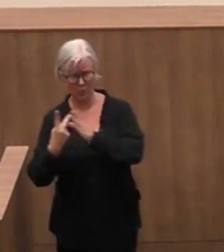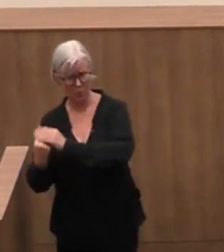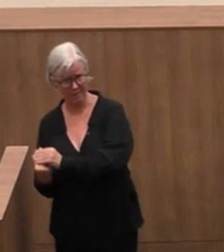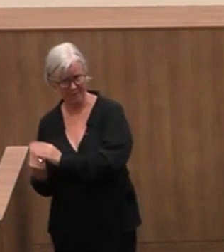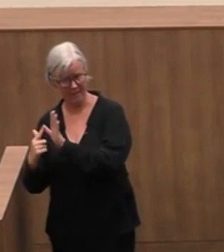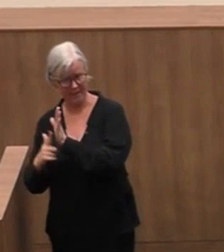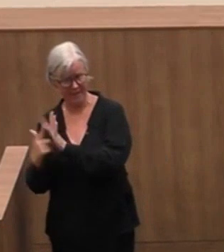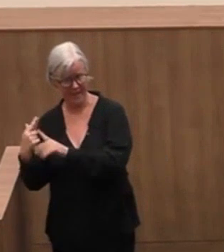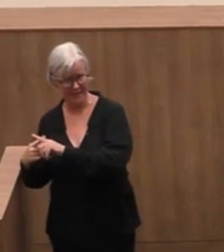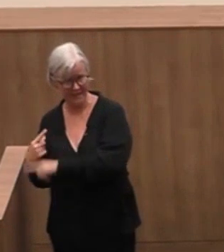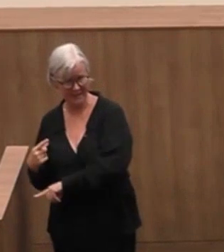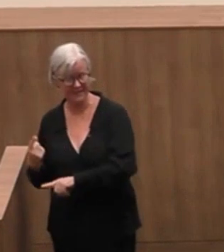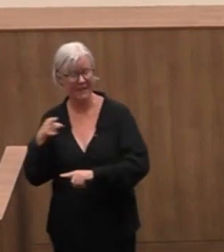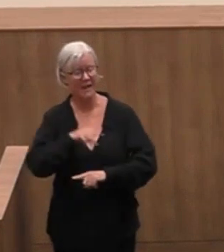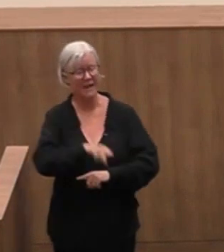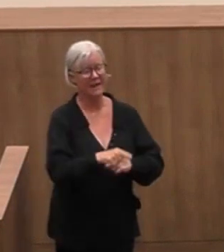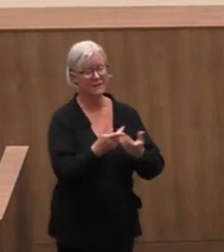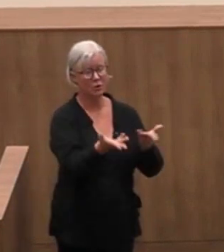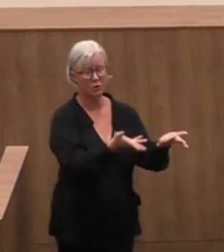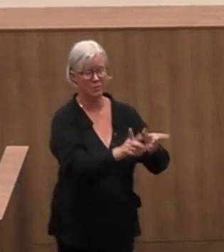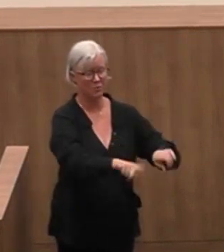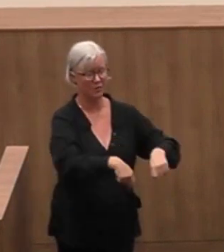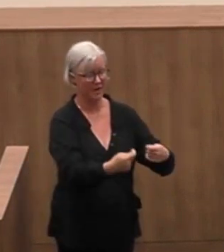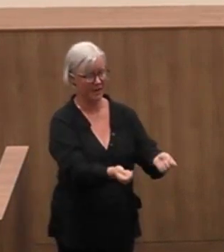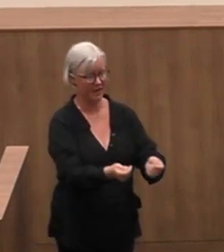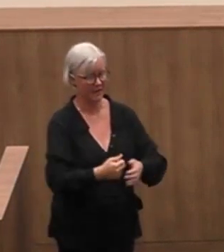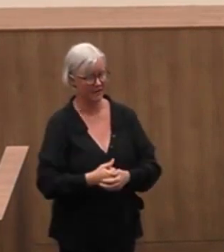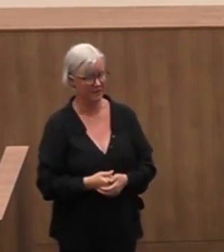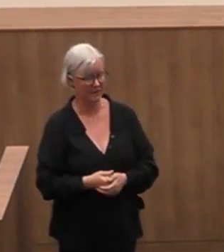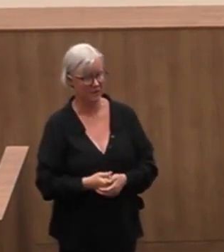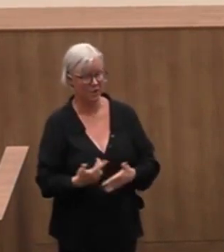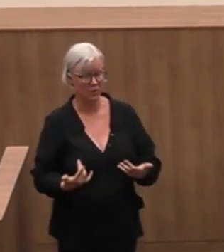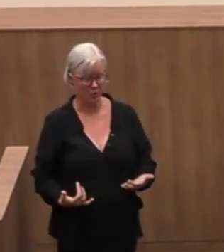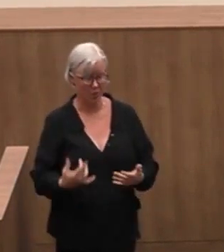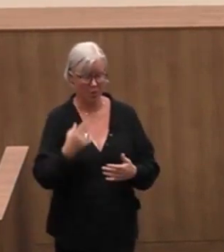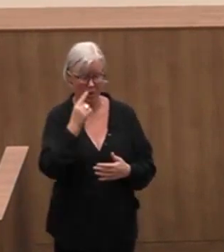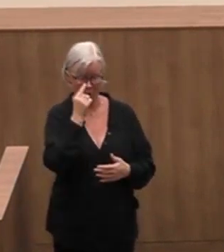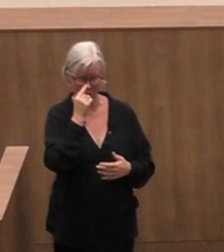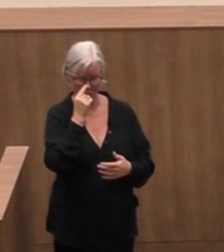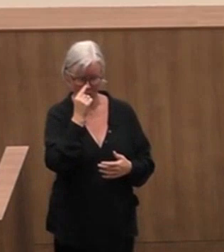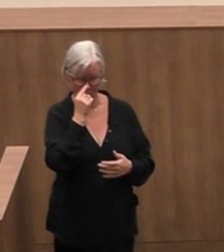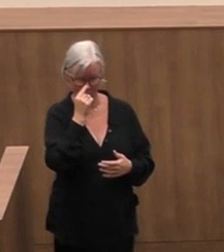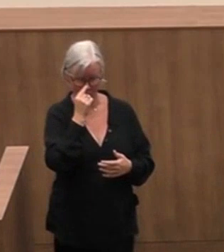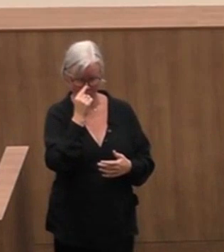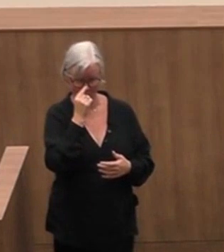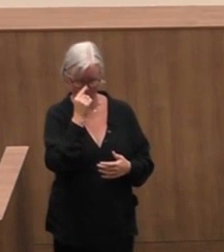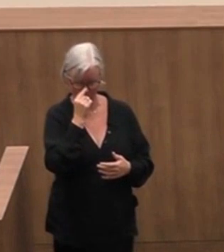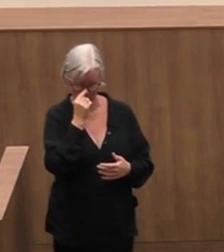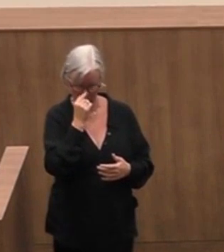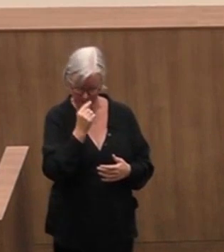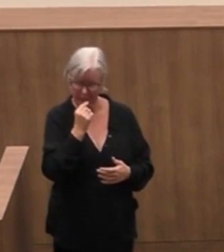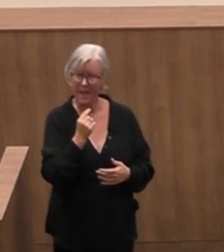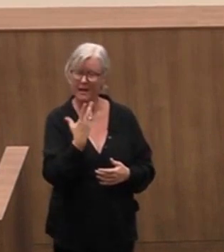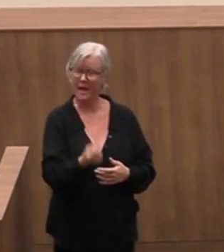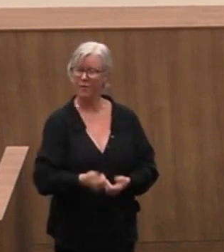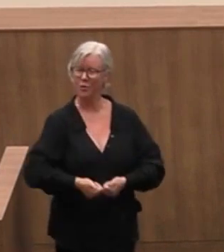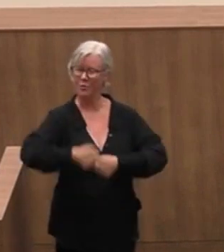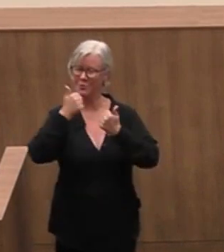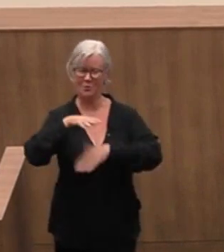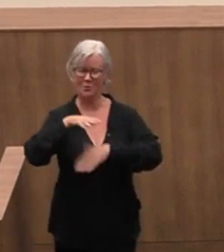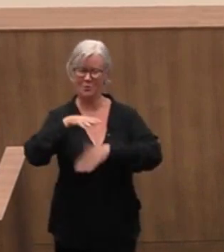your service provider to be able to have a good hospital experience, or